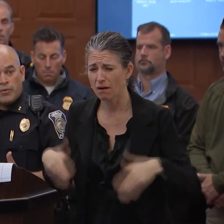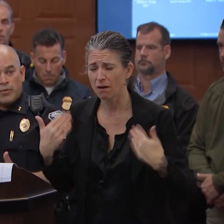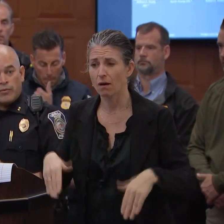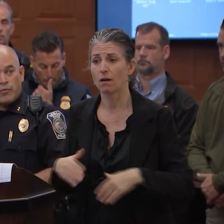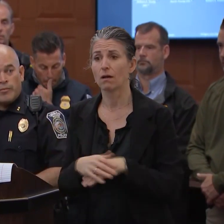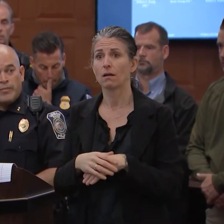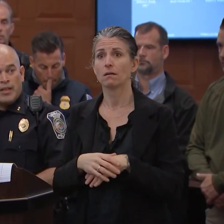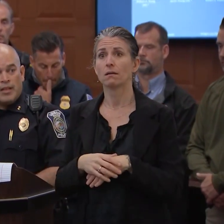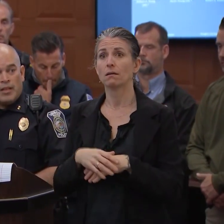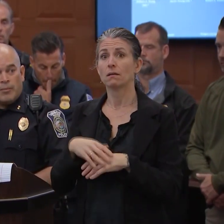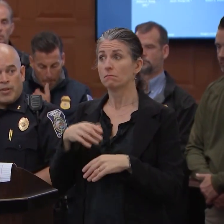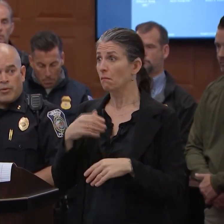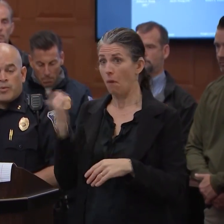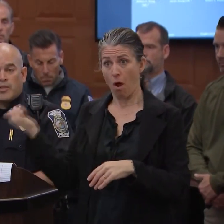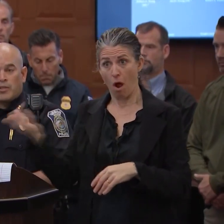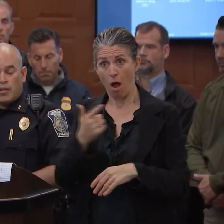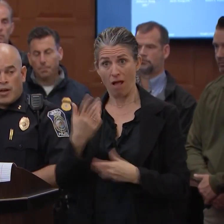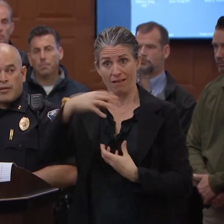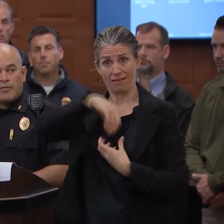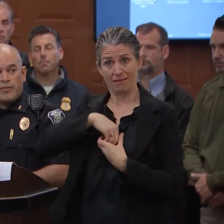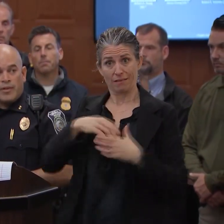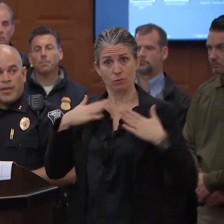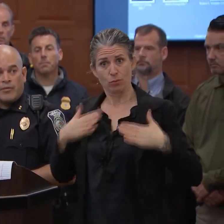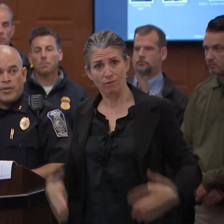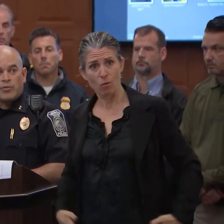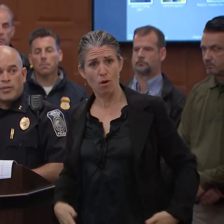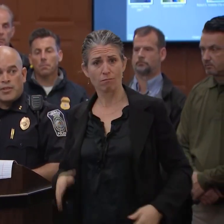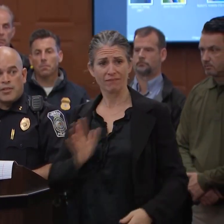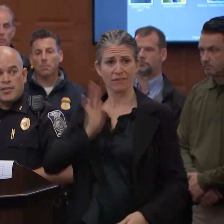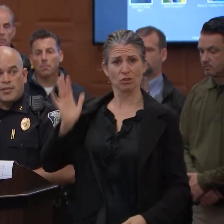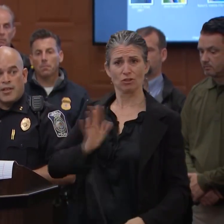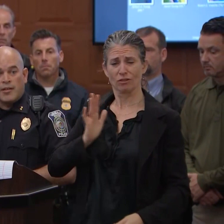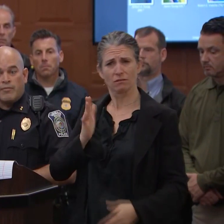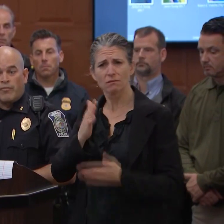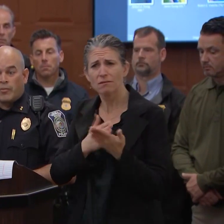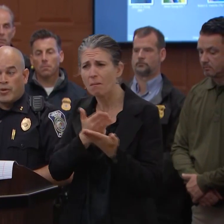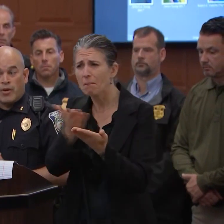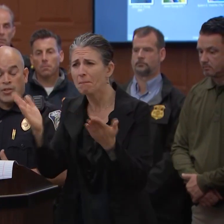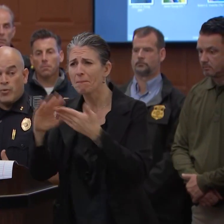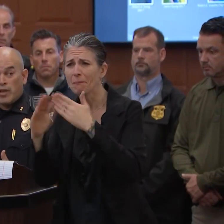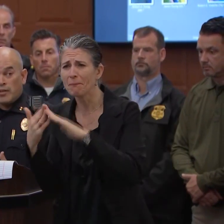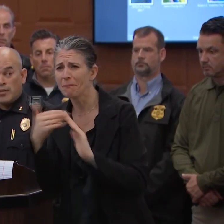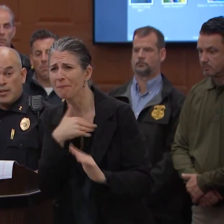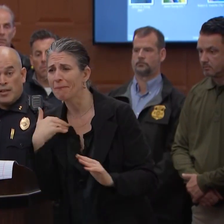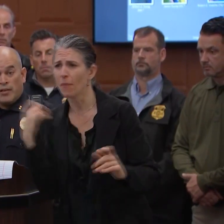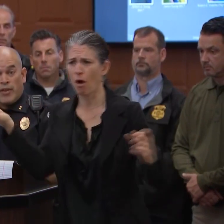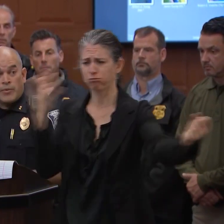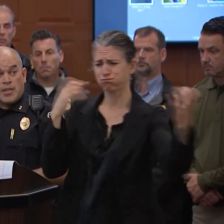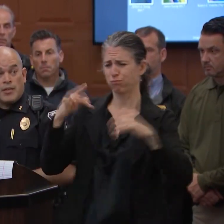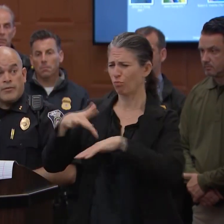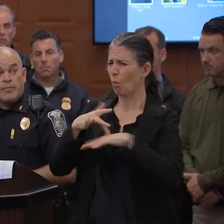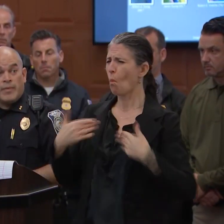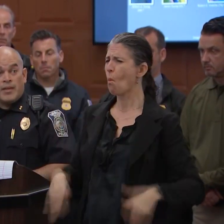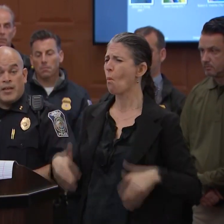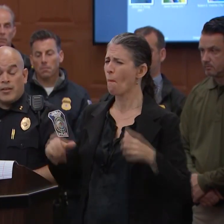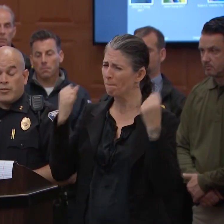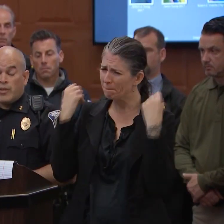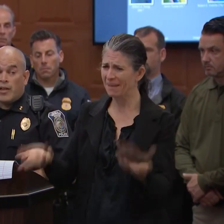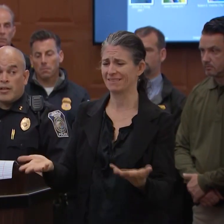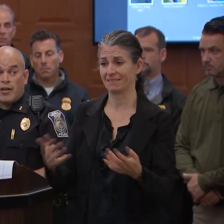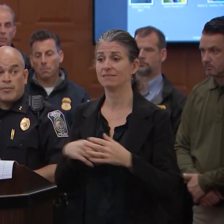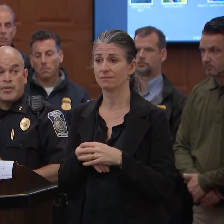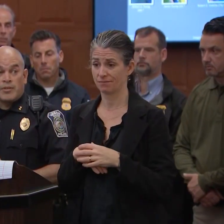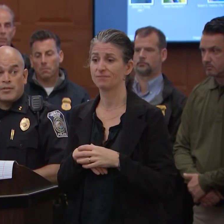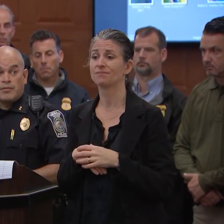everybody's in full uniform. But there was a lot of resources from across New England that was here,